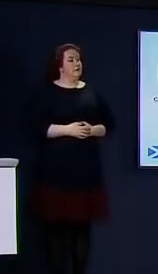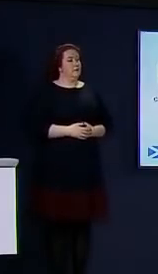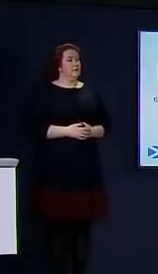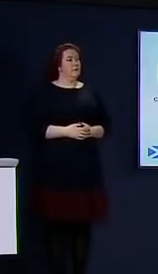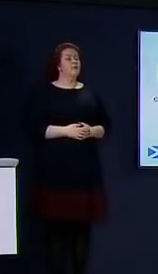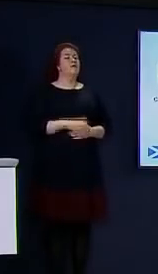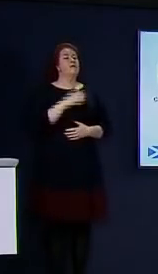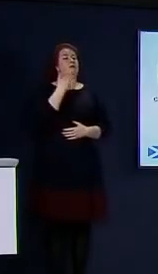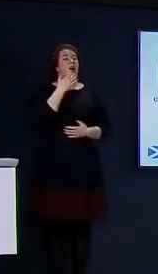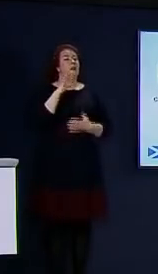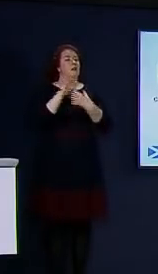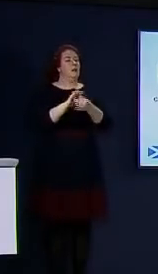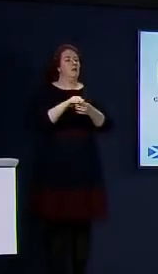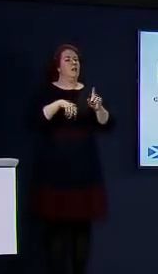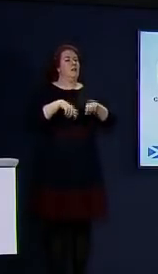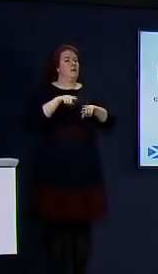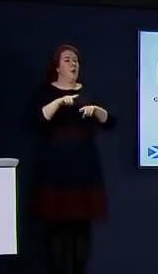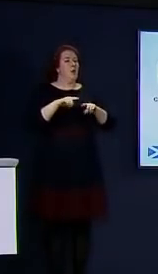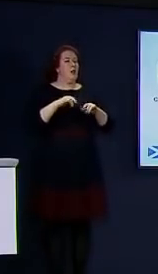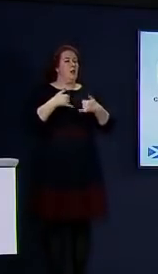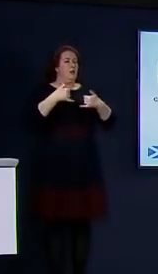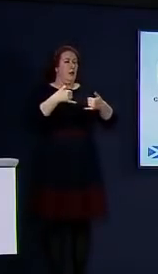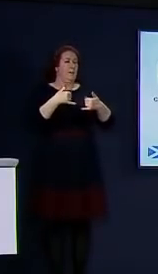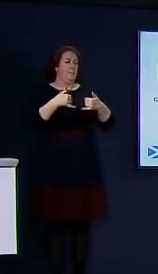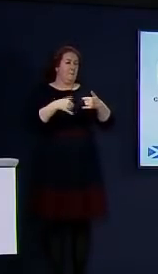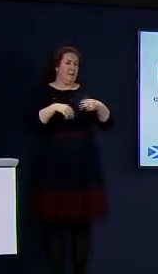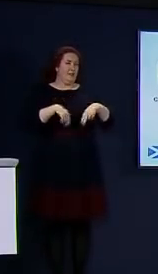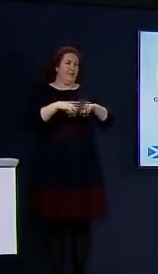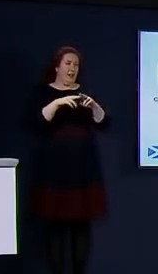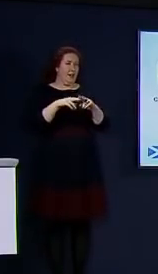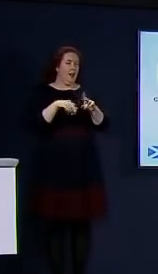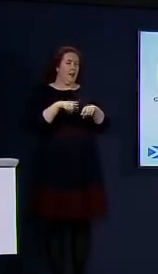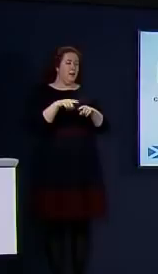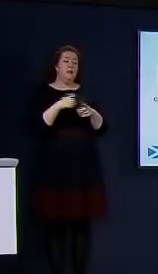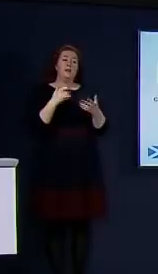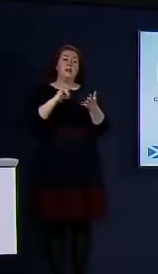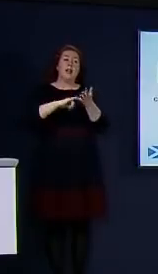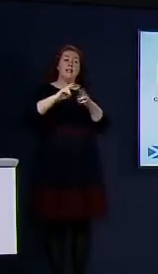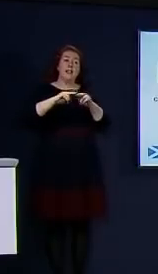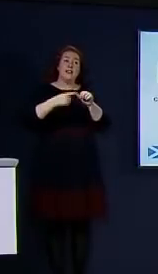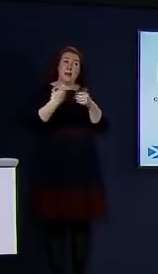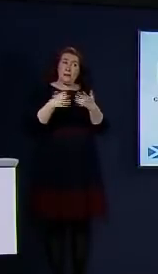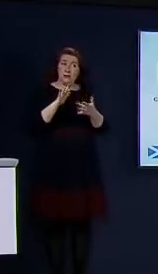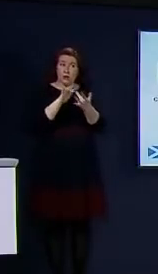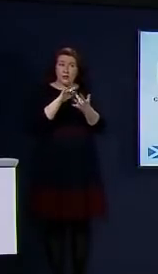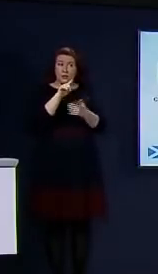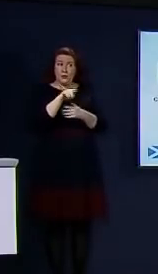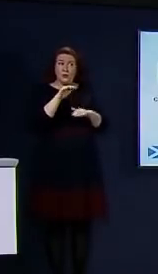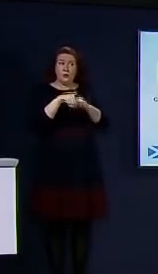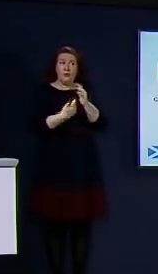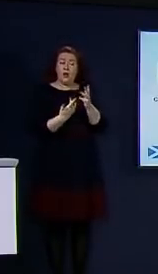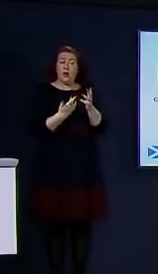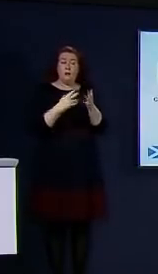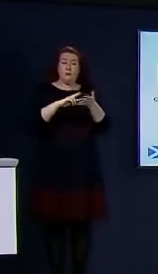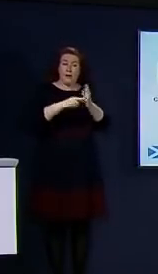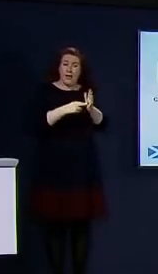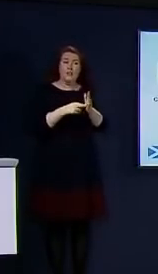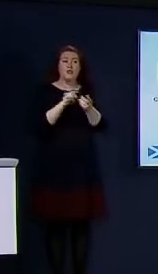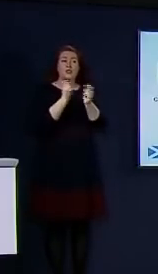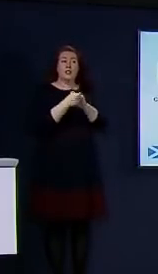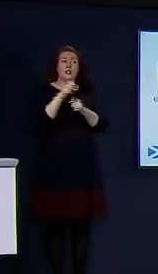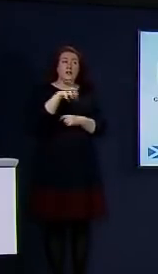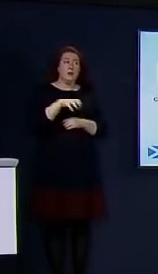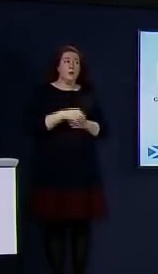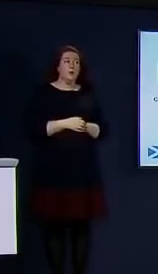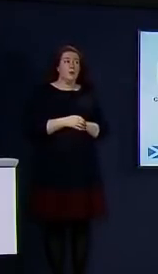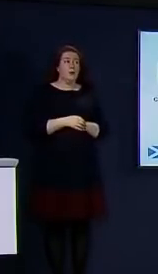final point, have the SFA been in touch about arrangements and about a change of venue? And also on